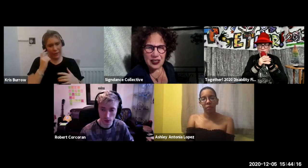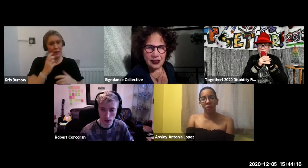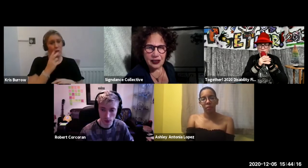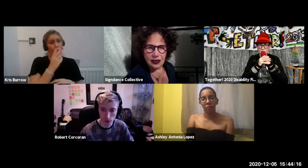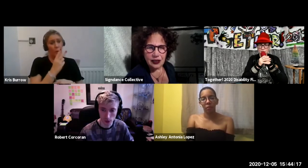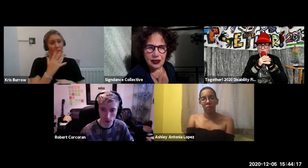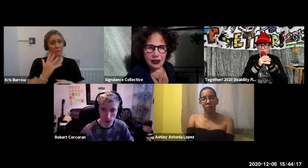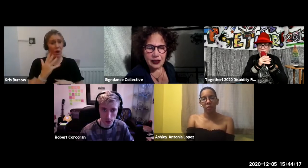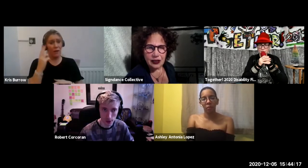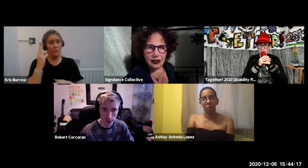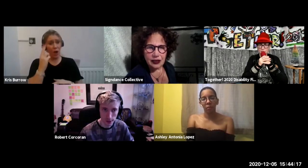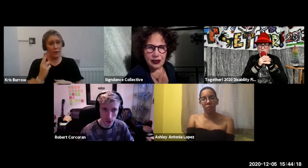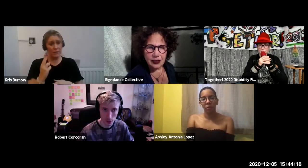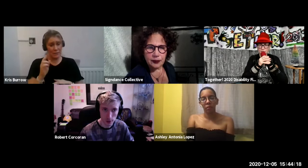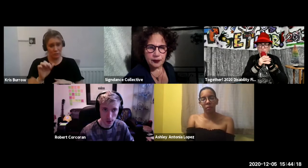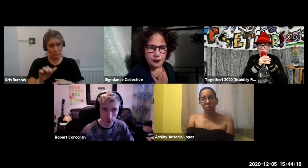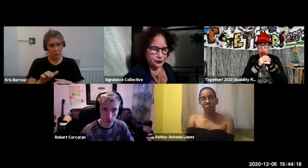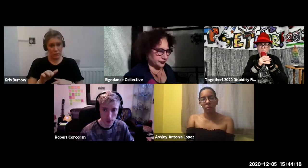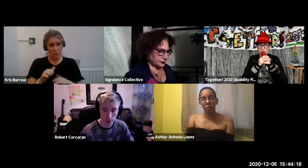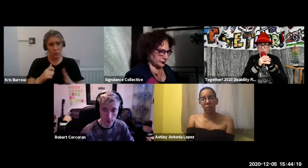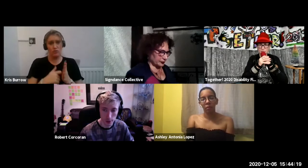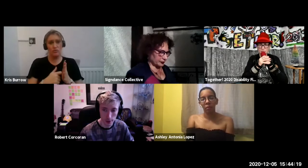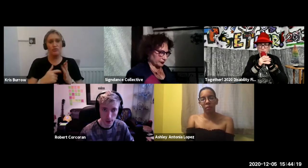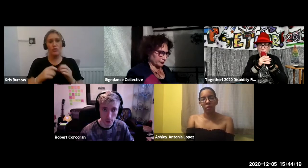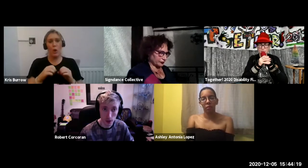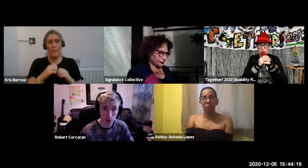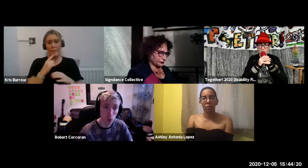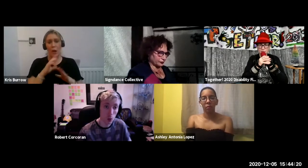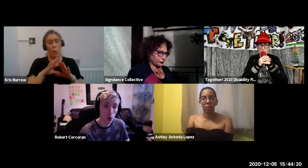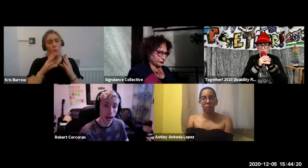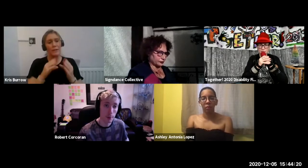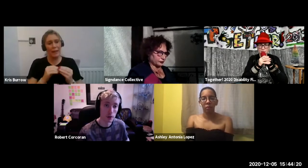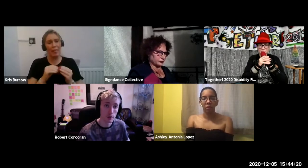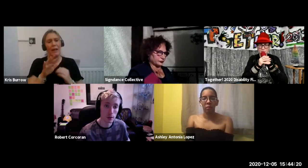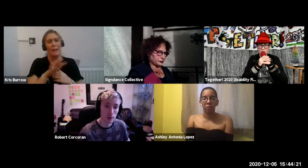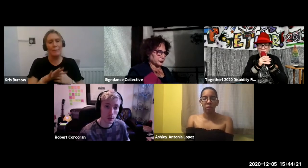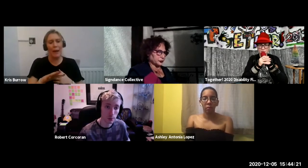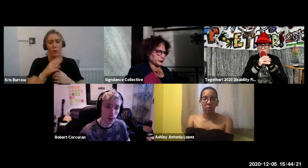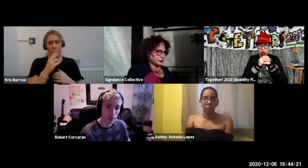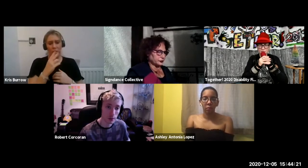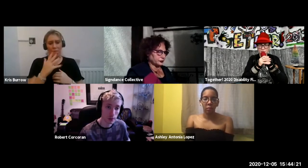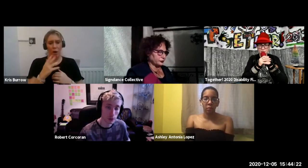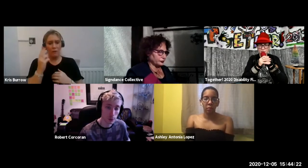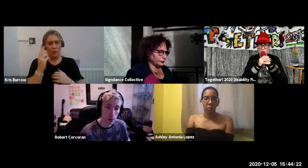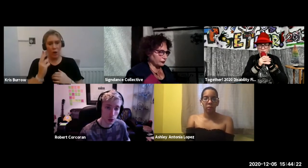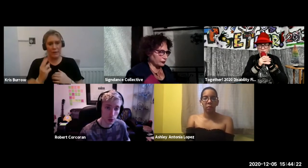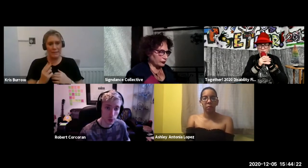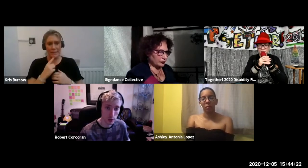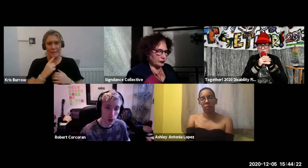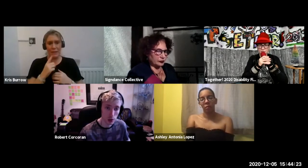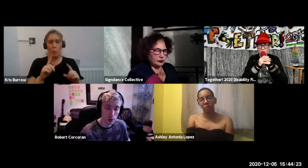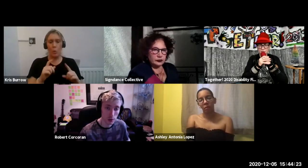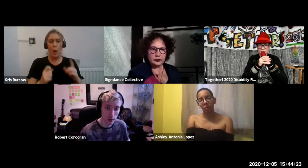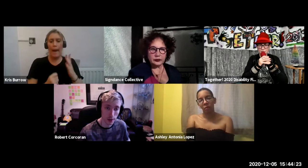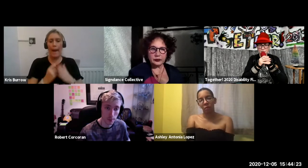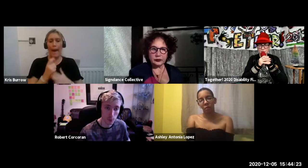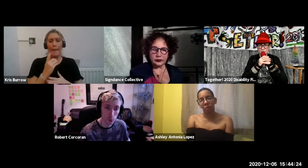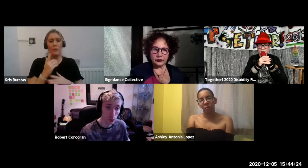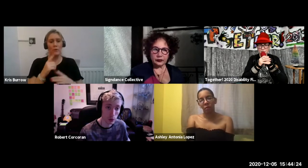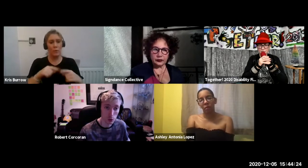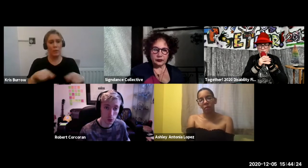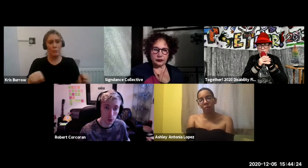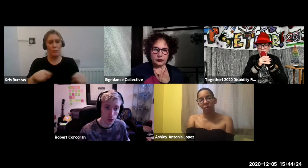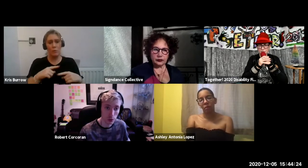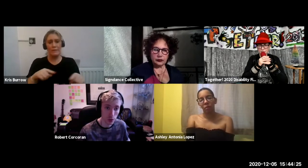artists. Yeah, altogether it's around about that number. What happens in some pieces is, especially with musicians,